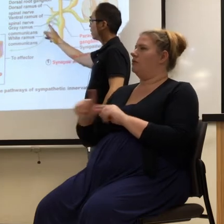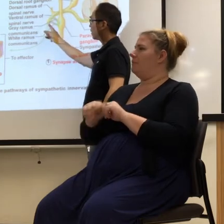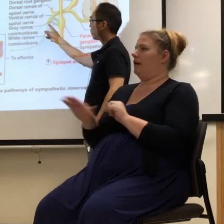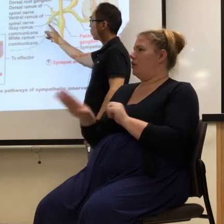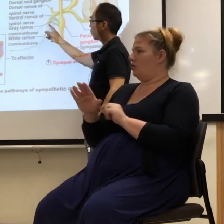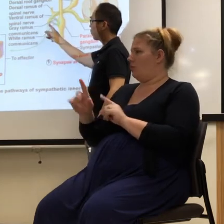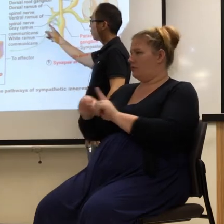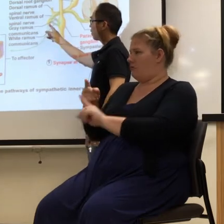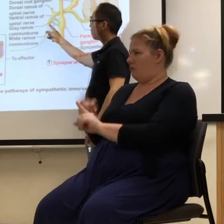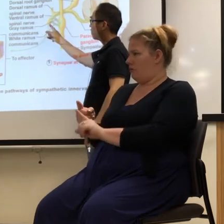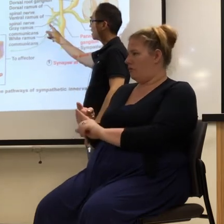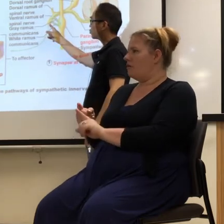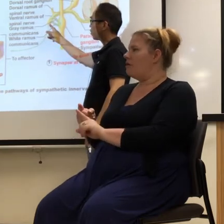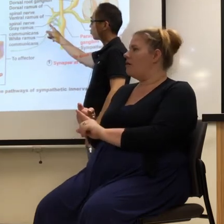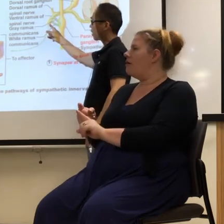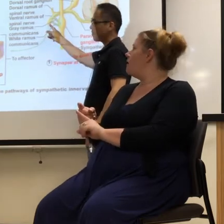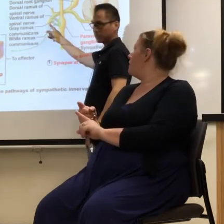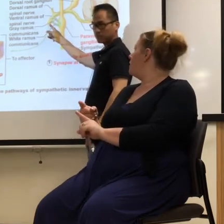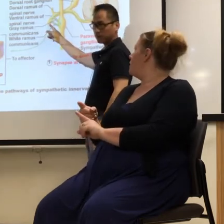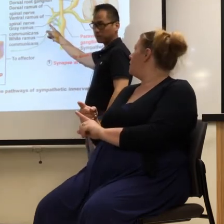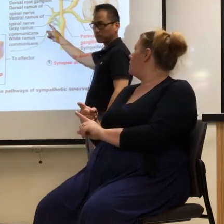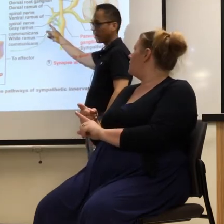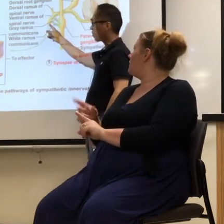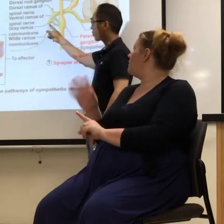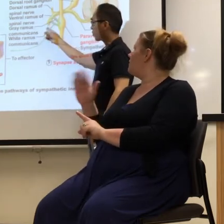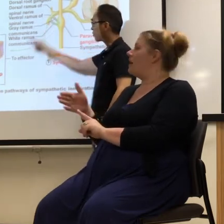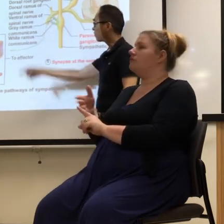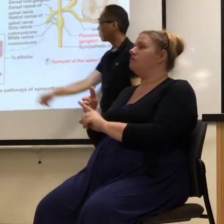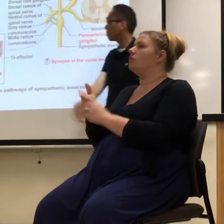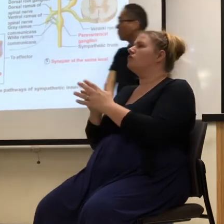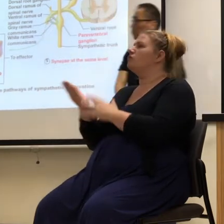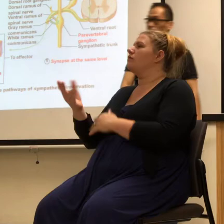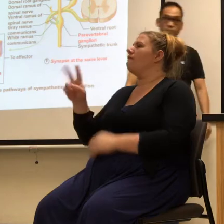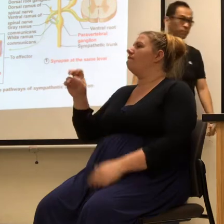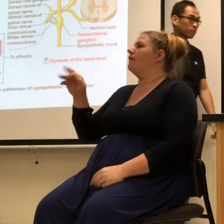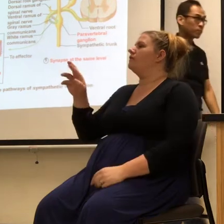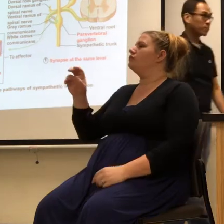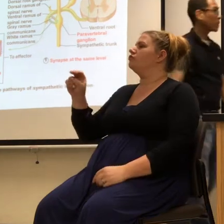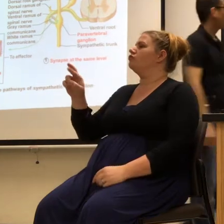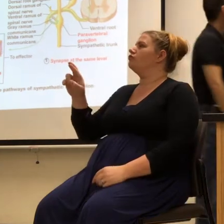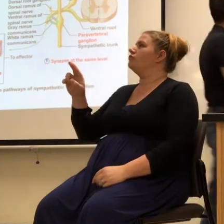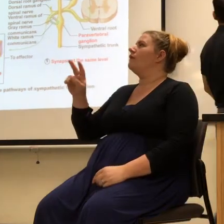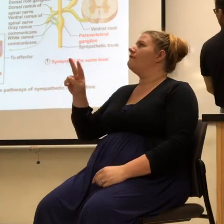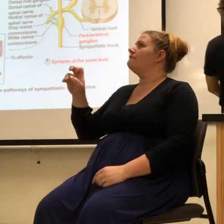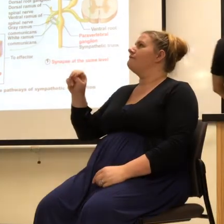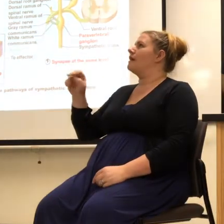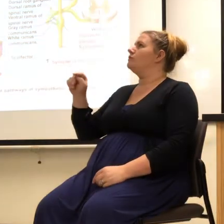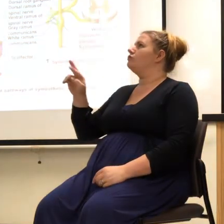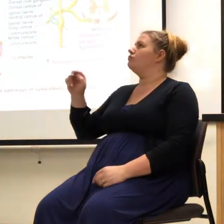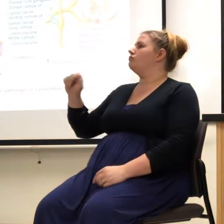one, they go through the ventral ramus of the spinal nerve.